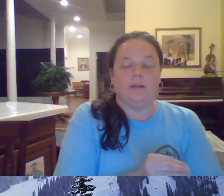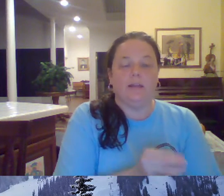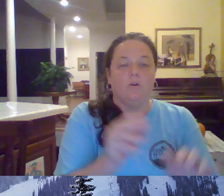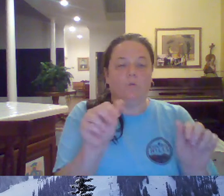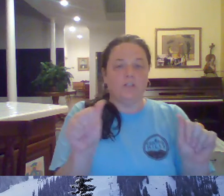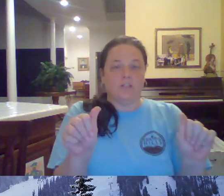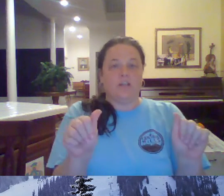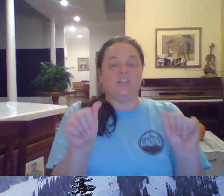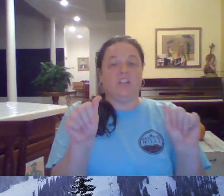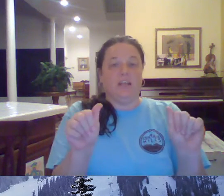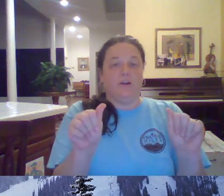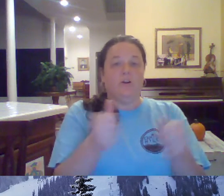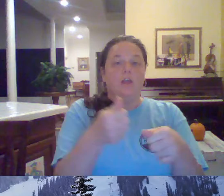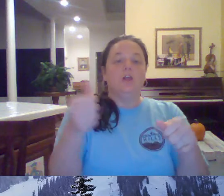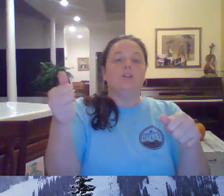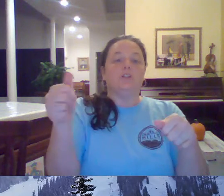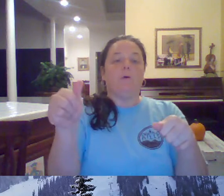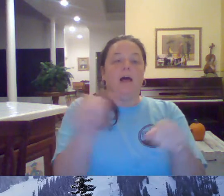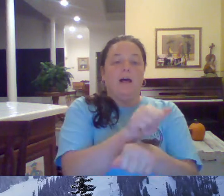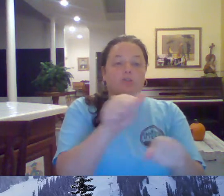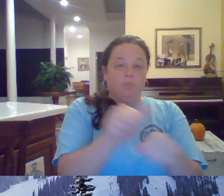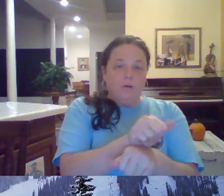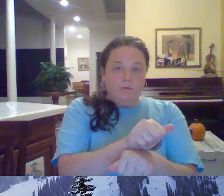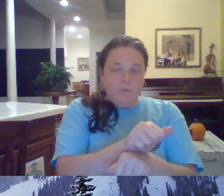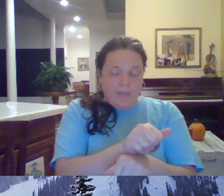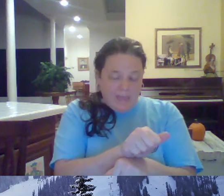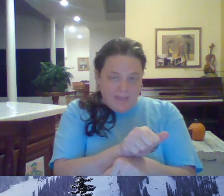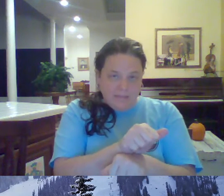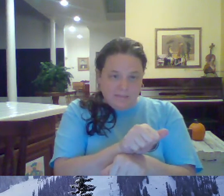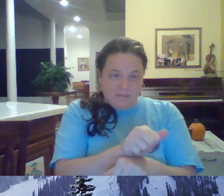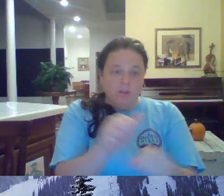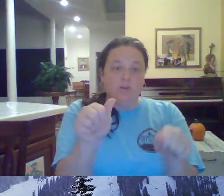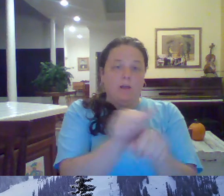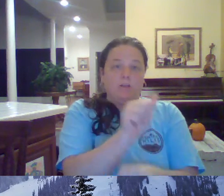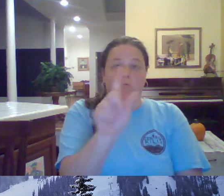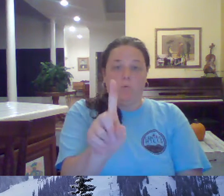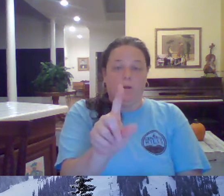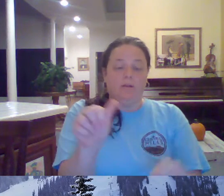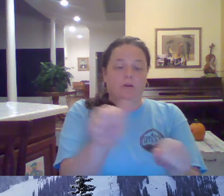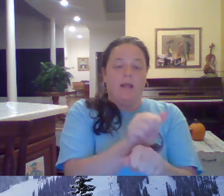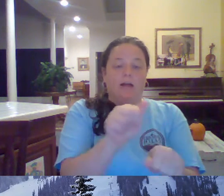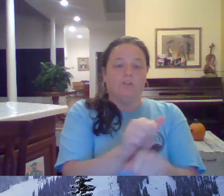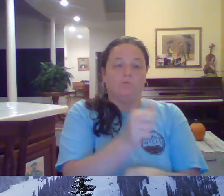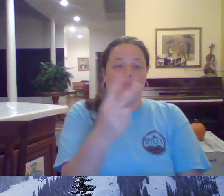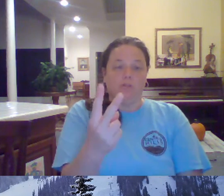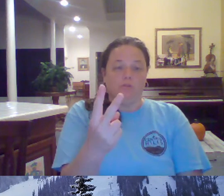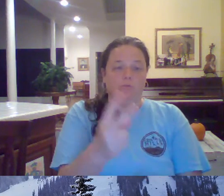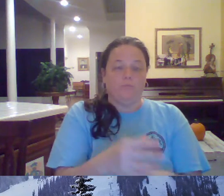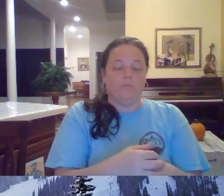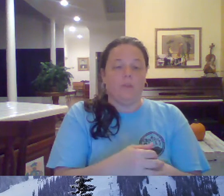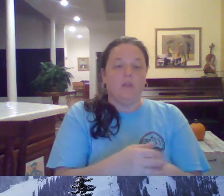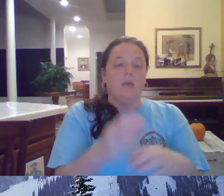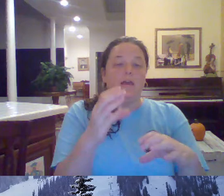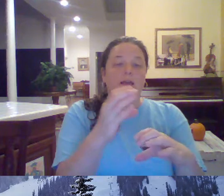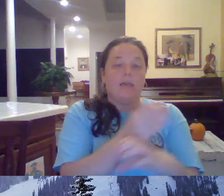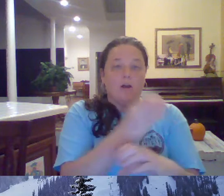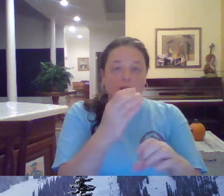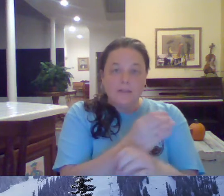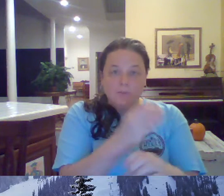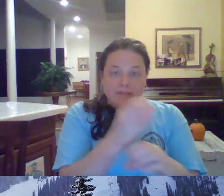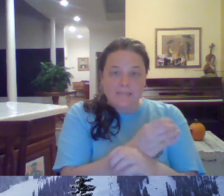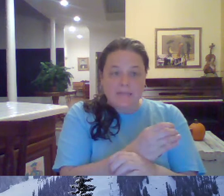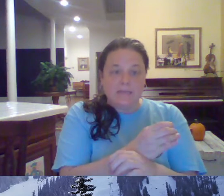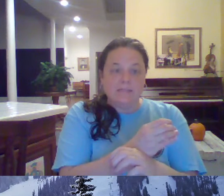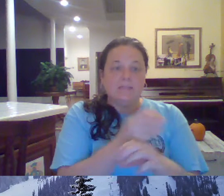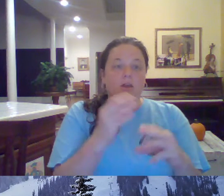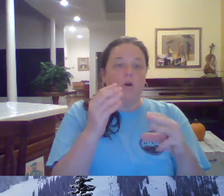and Trig, we're just going to change the letter. So, Algebra with A's, you can do Algebra 1 or Algebra 2.